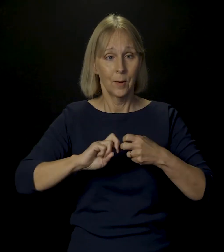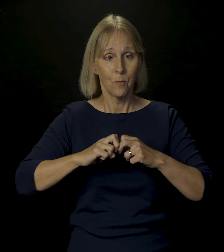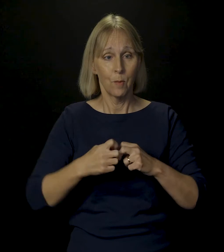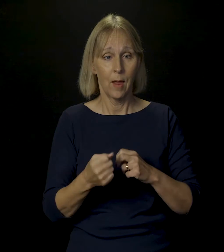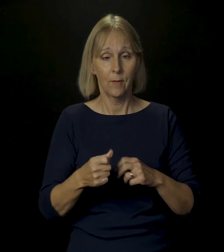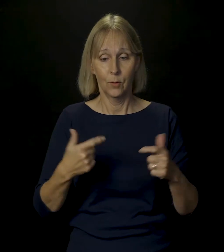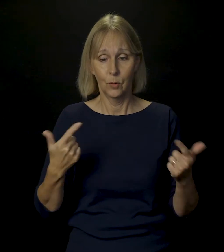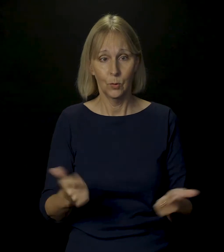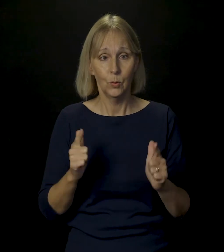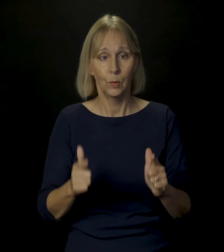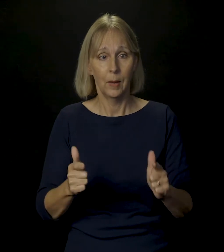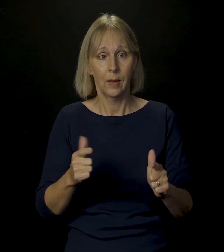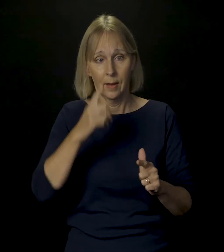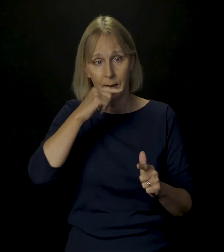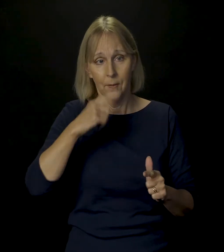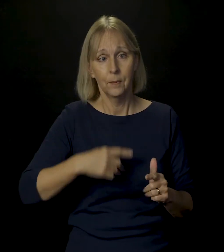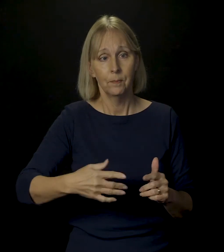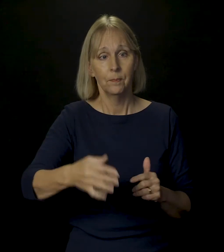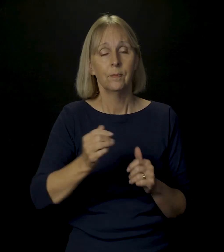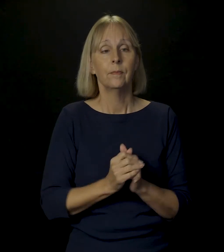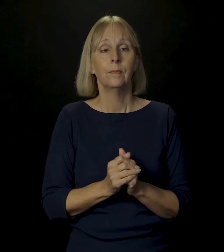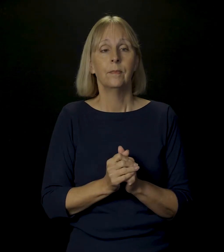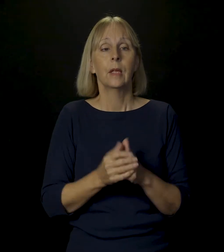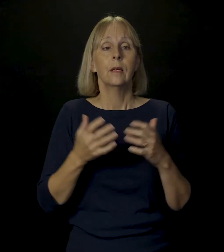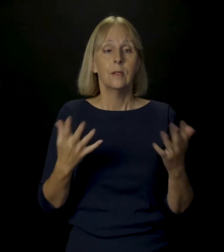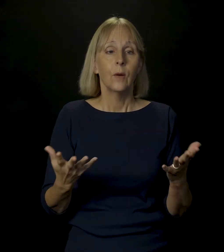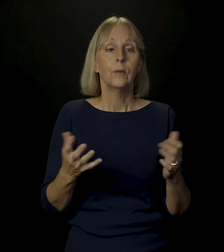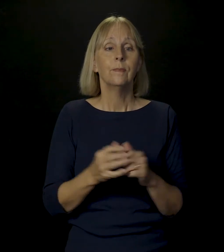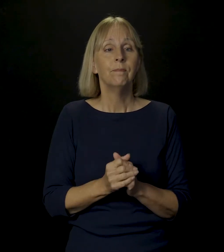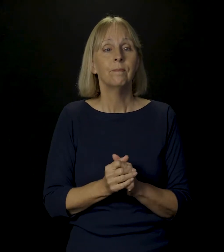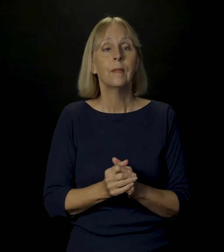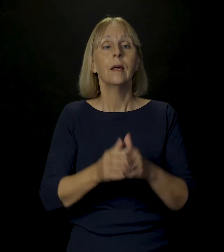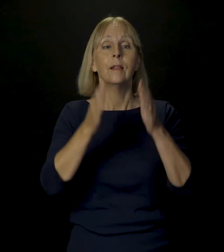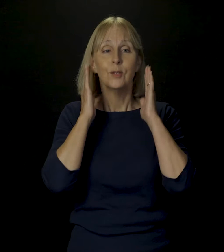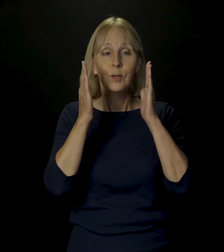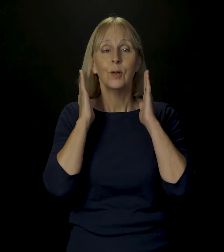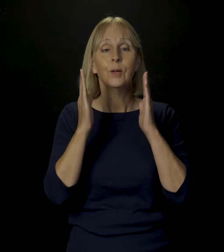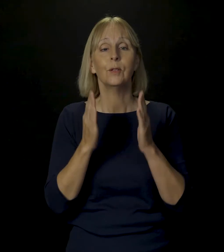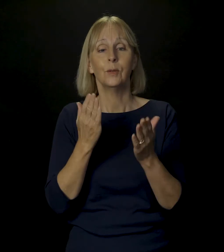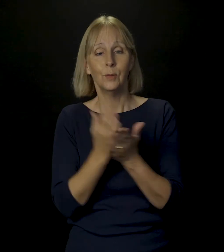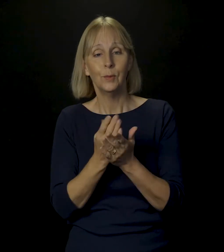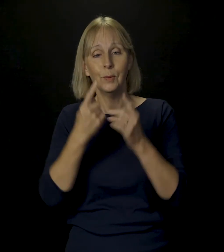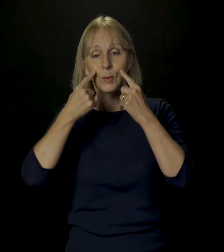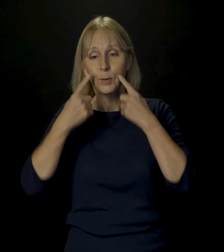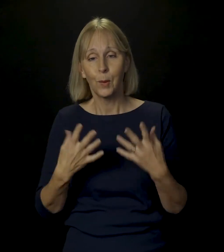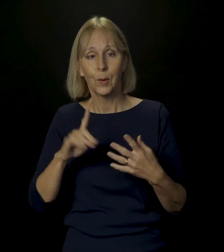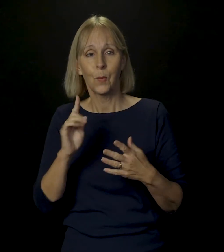We Actually Had To Put More Effort In So More People Can Help The Church Being The Church